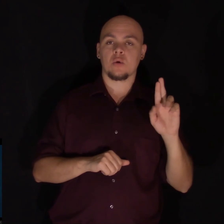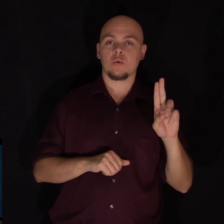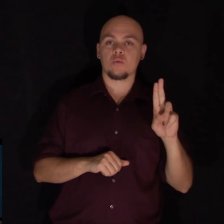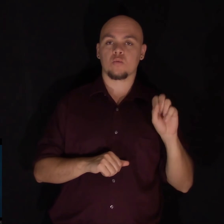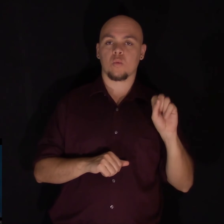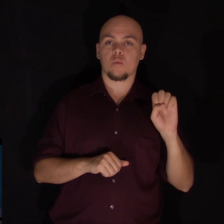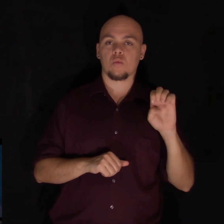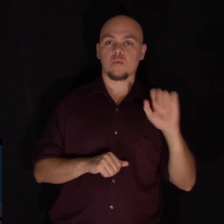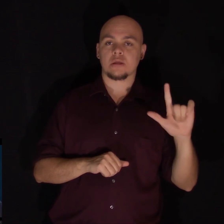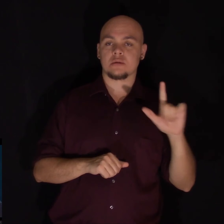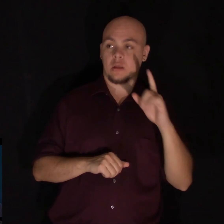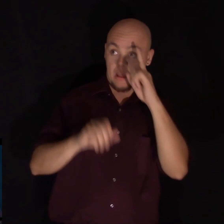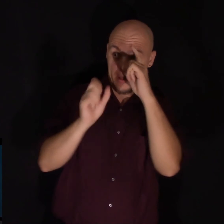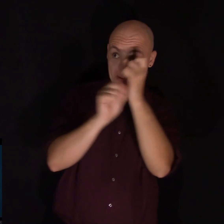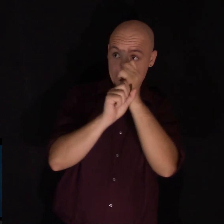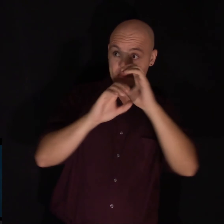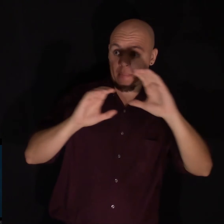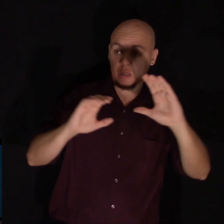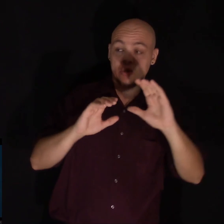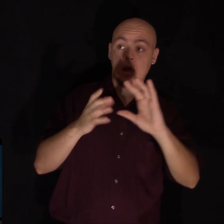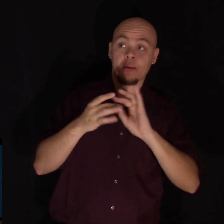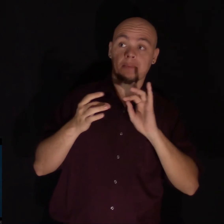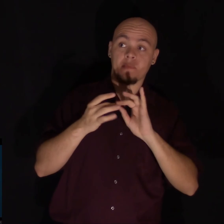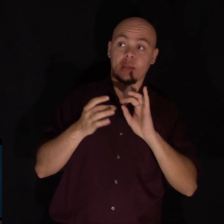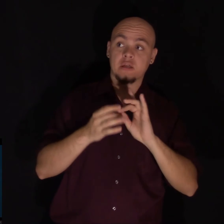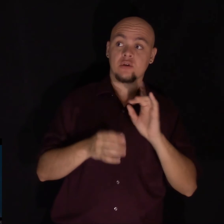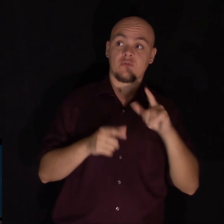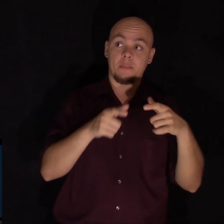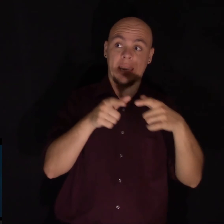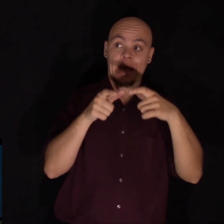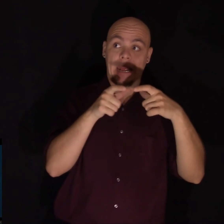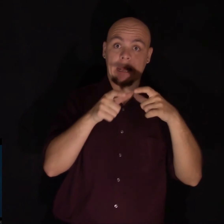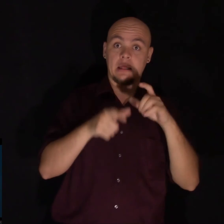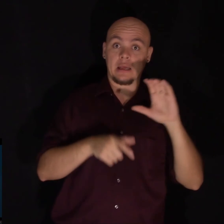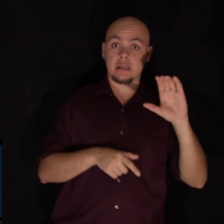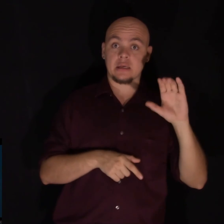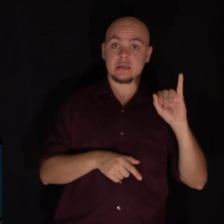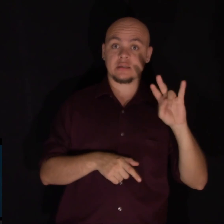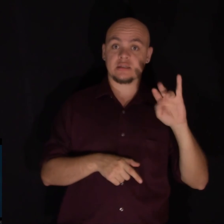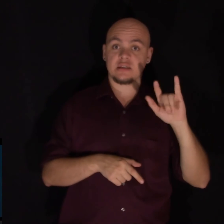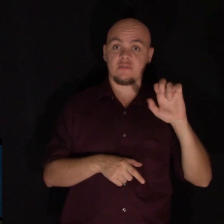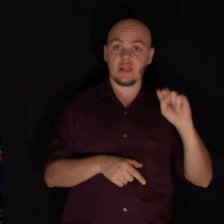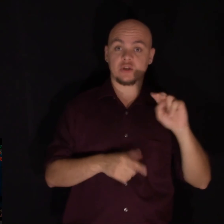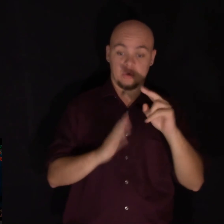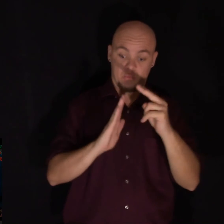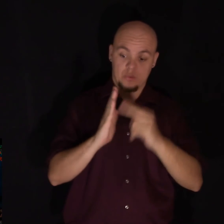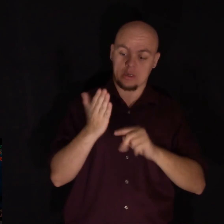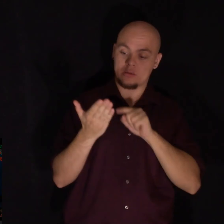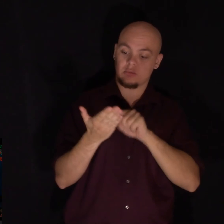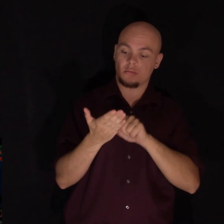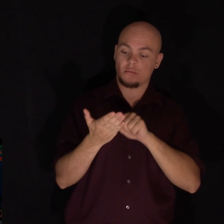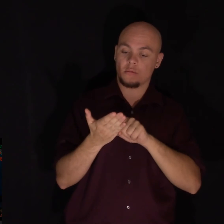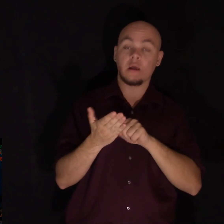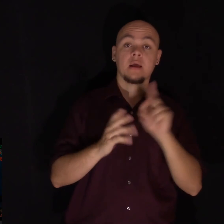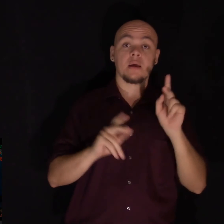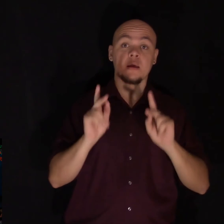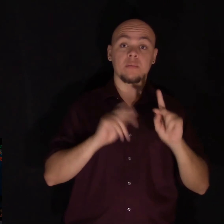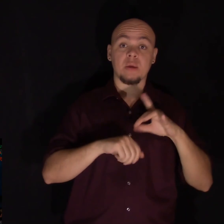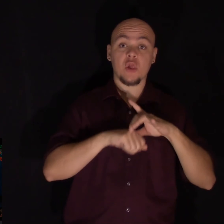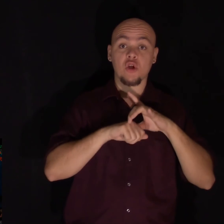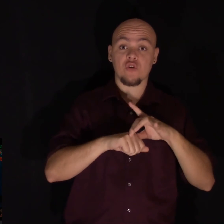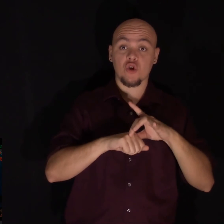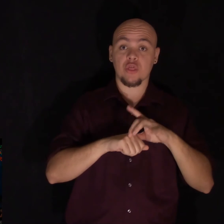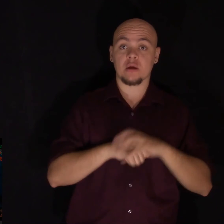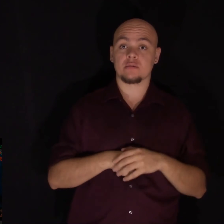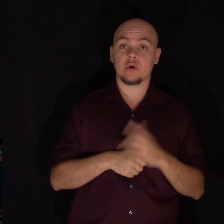said, imagine that we received a message from an alien civilization, which read, "People of Earth,